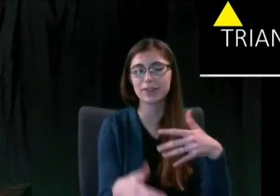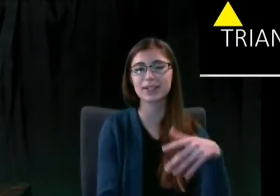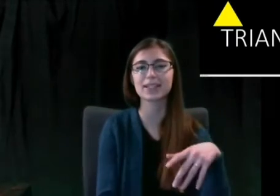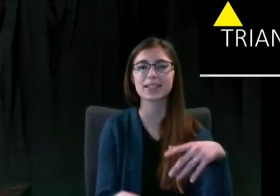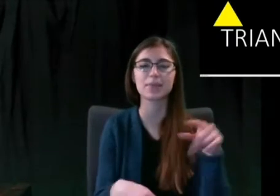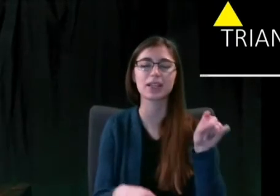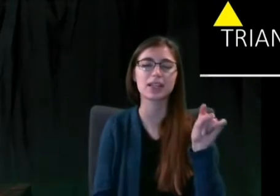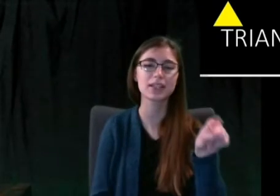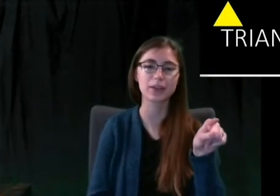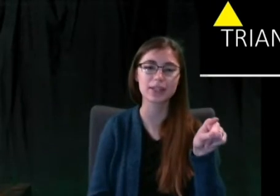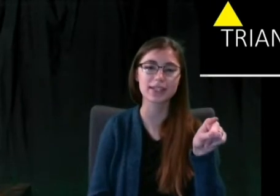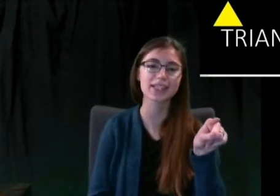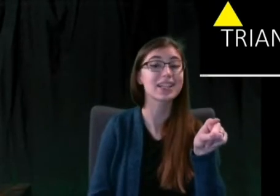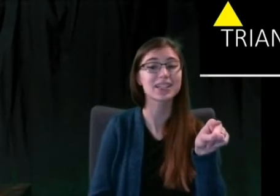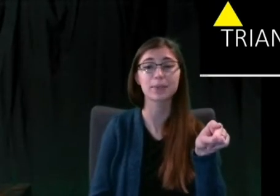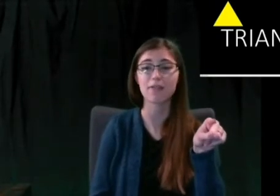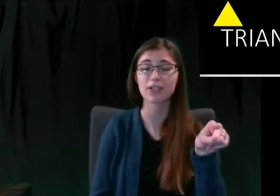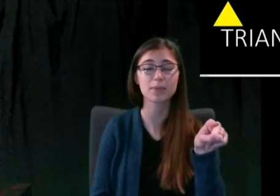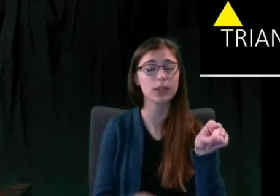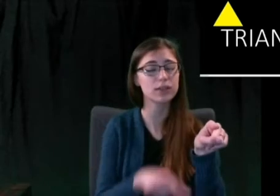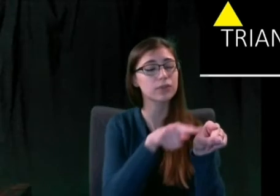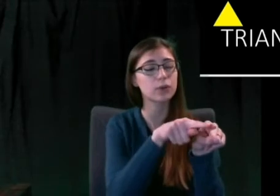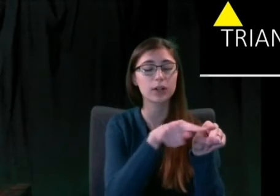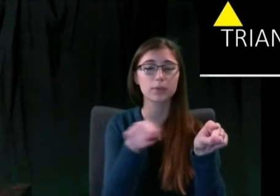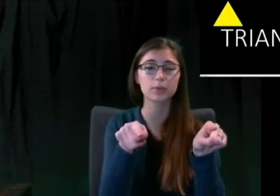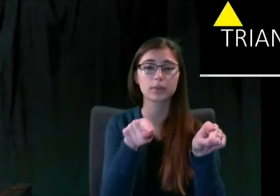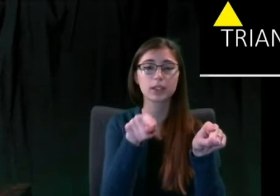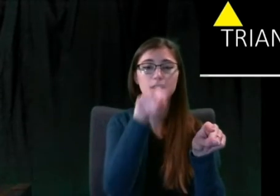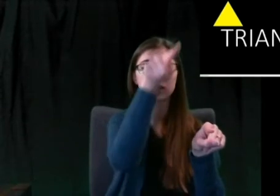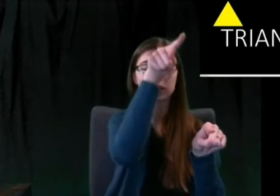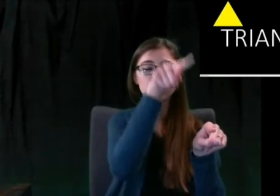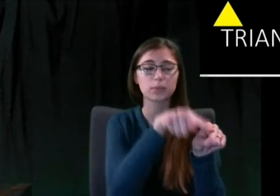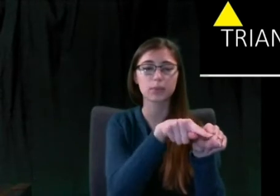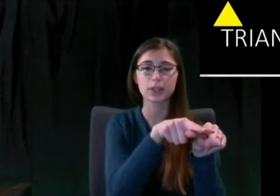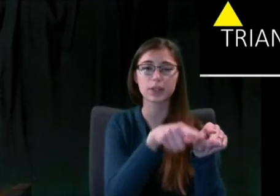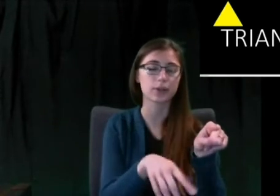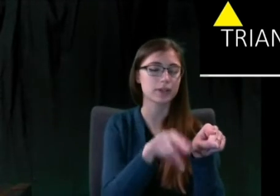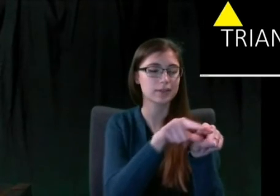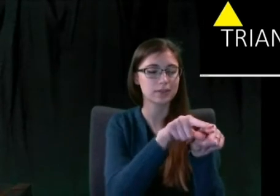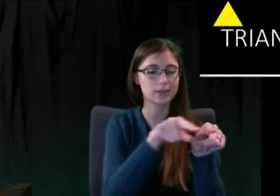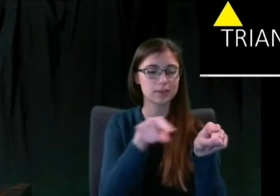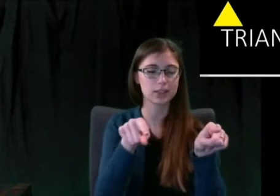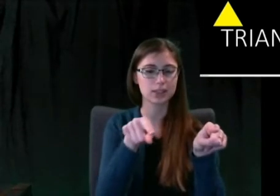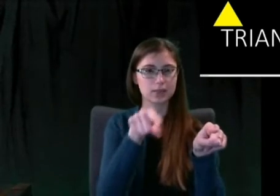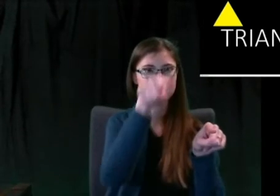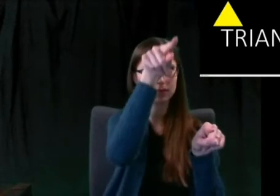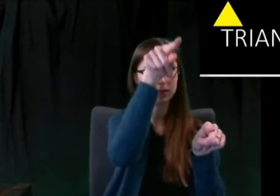needs to be. You can use this as a reference point or one of the corners. Do this.